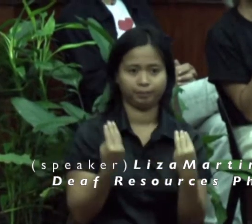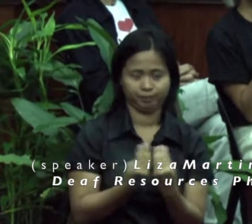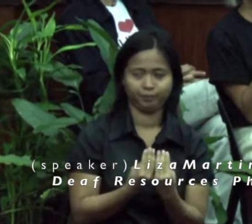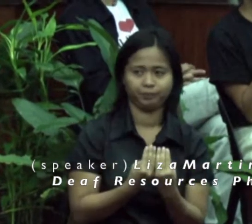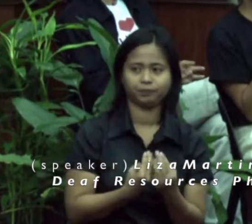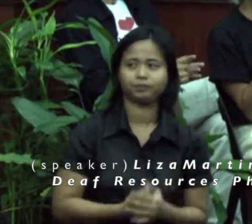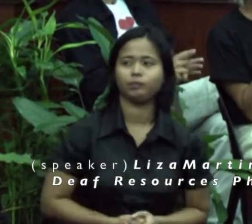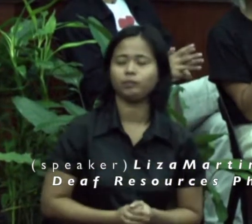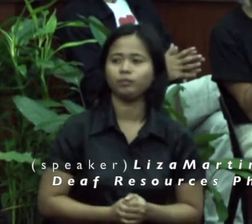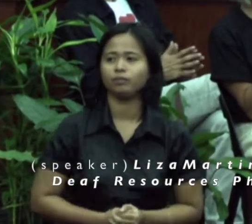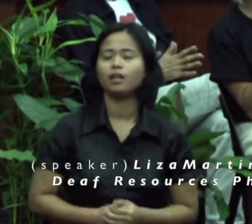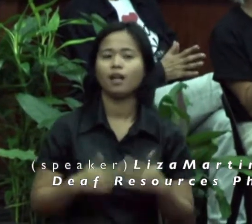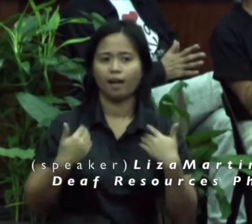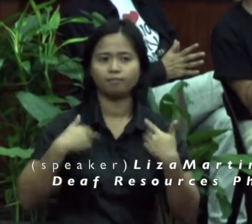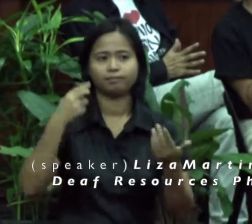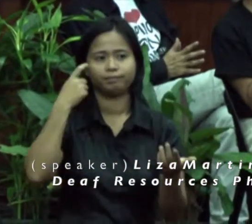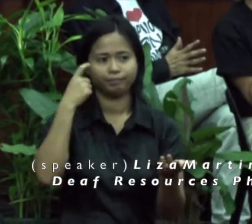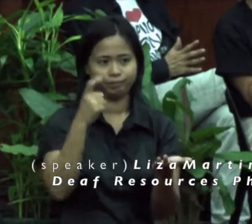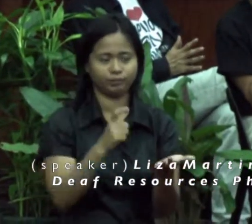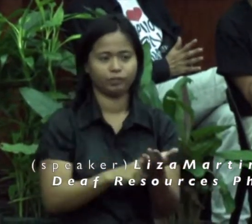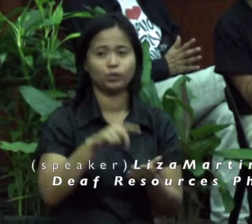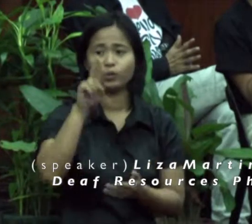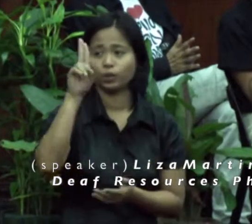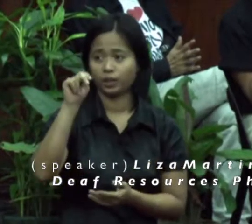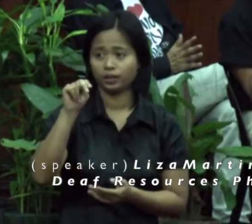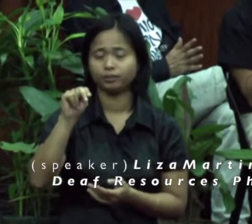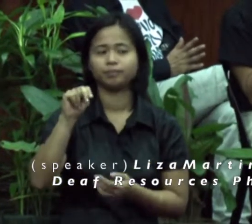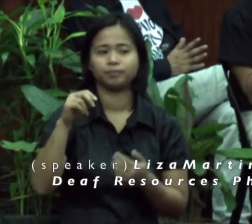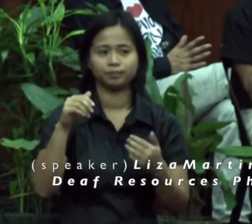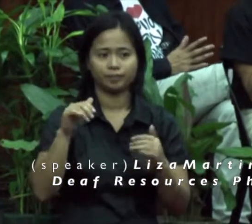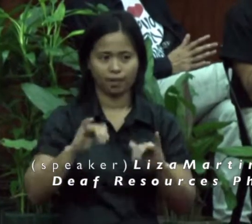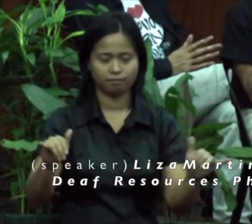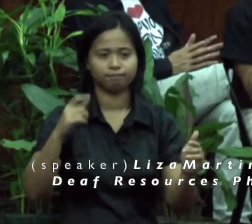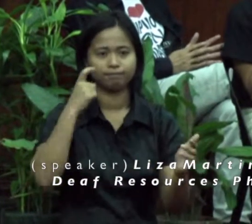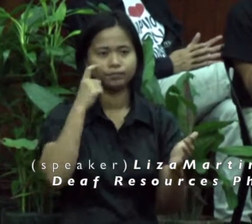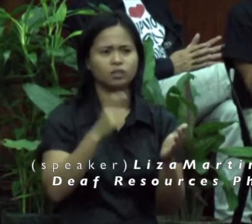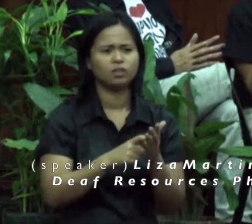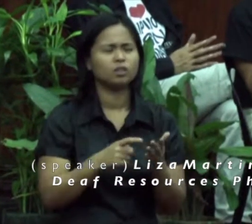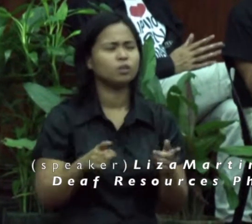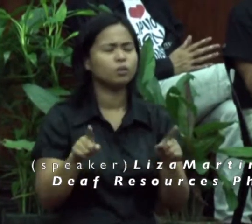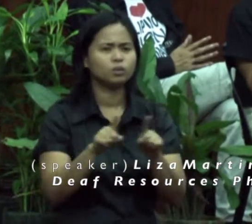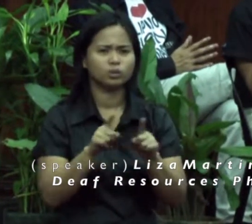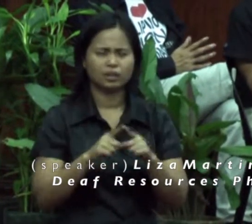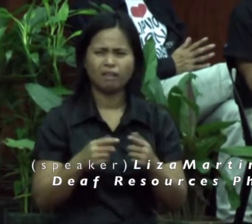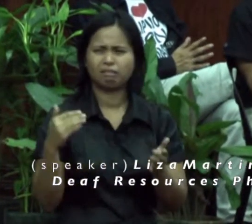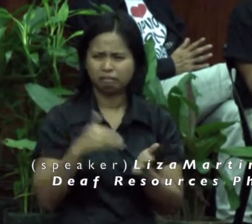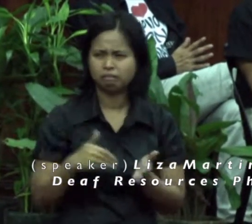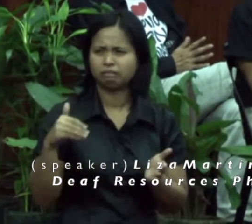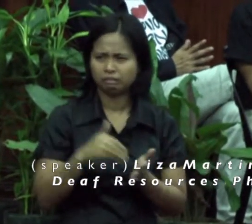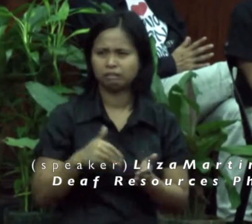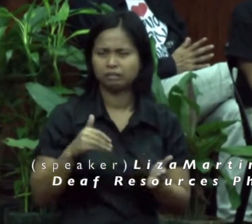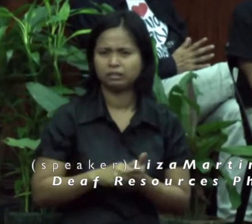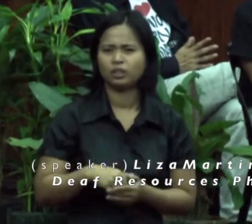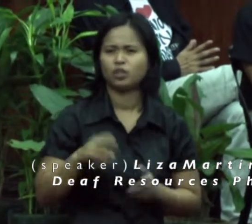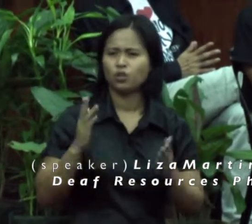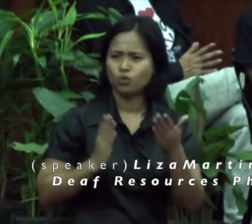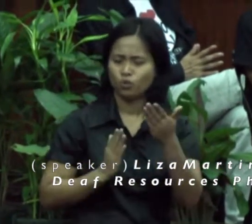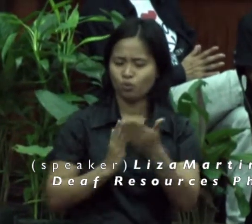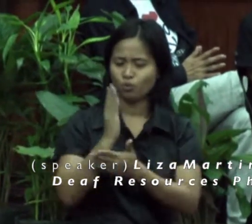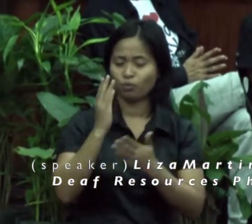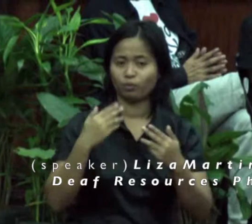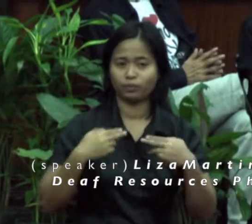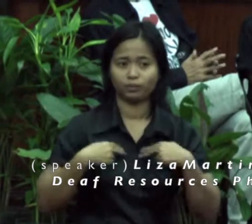Okay, they are recognized by the United Nations, and maybe you have noticed that we keep on mentioning the phrase human